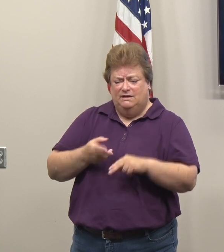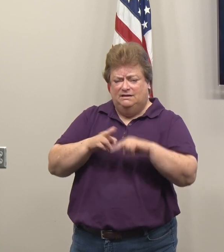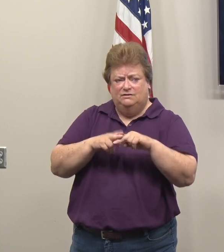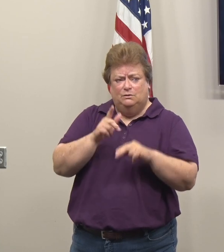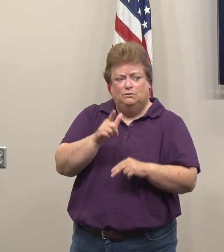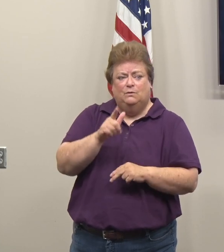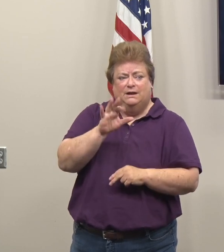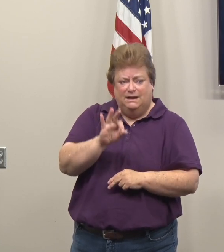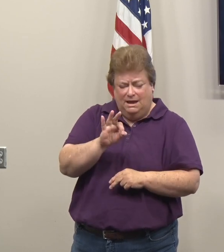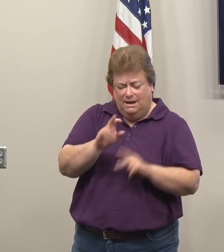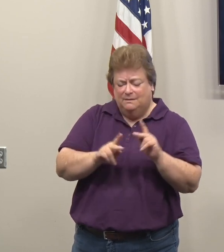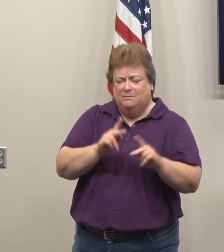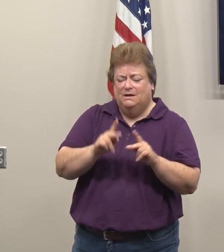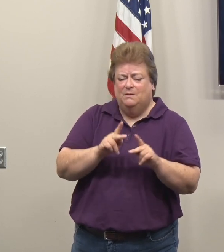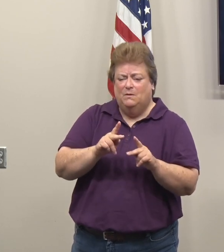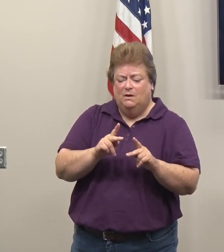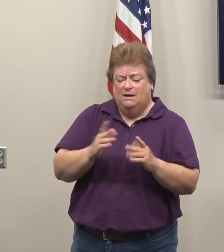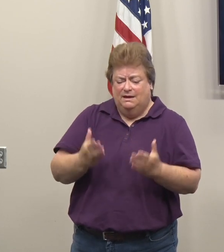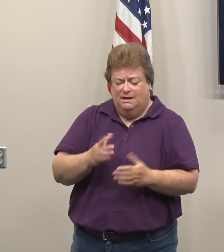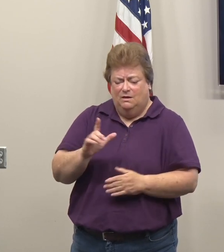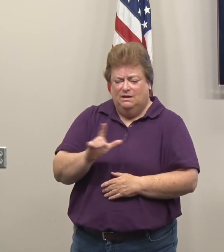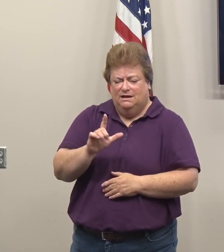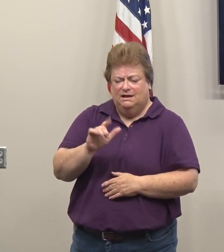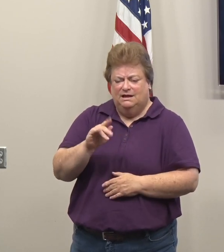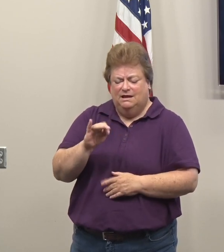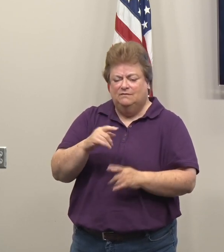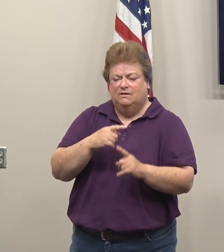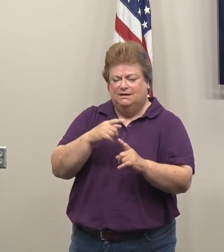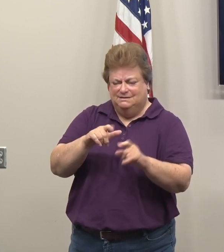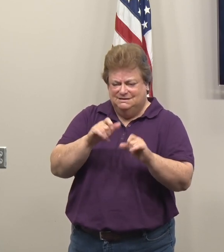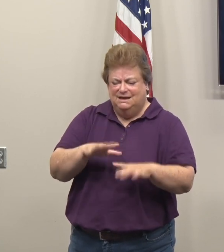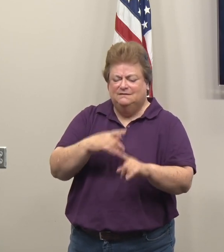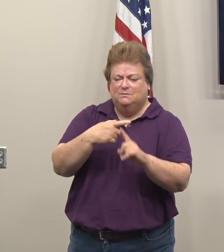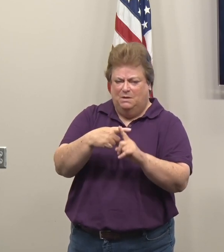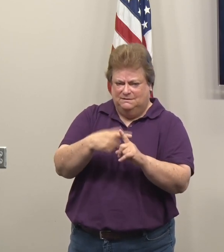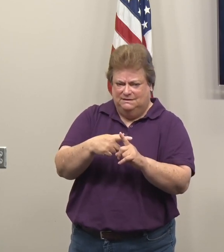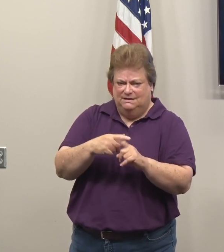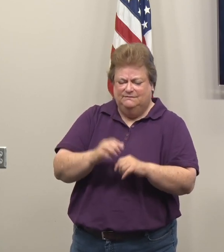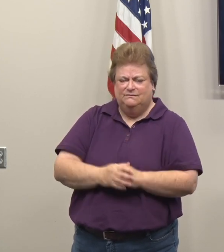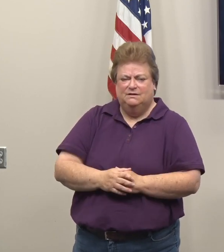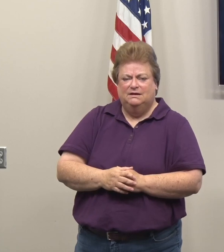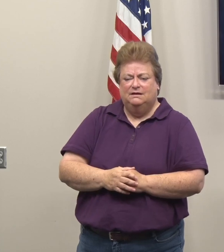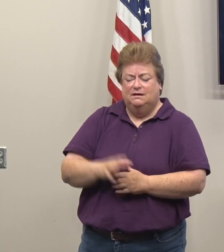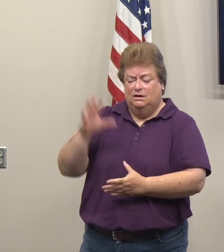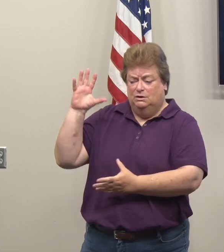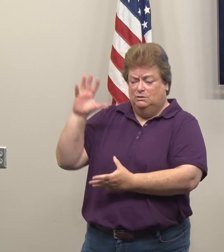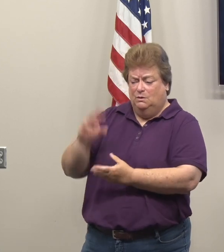29 individuals in Lincoln and Lancaster County have tested positive for COVID-19.